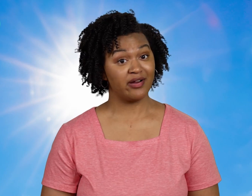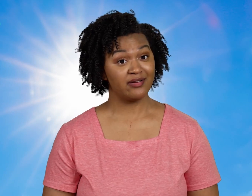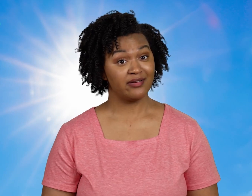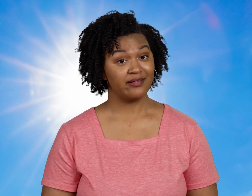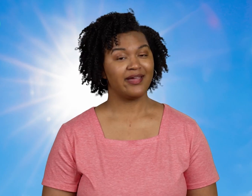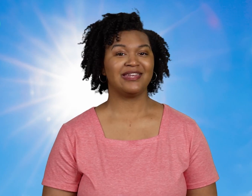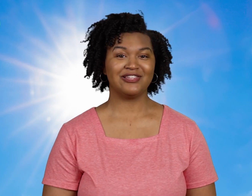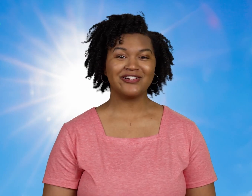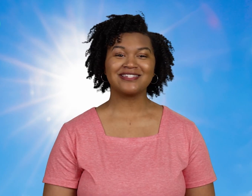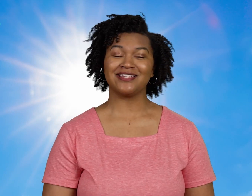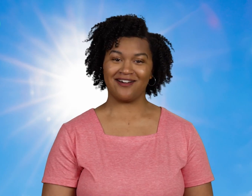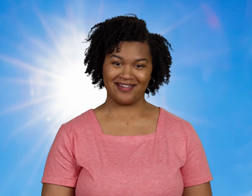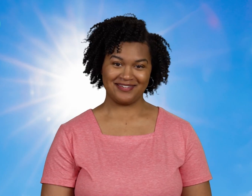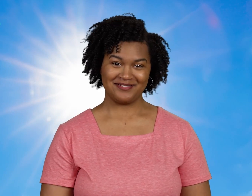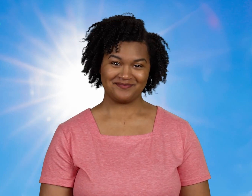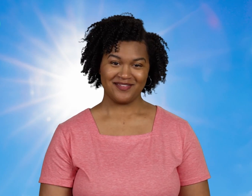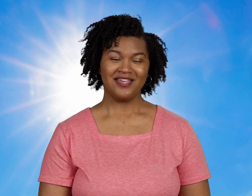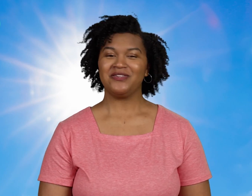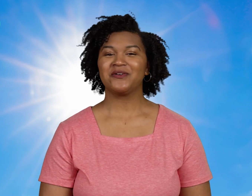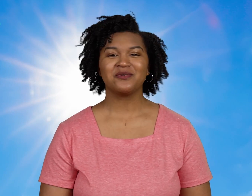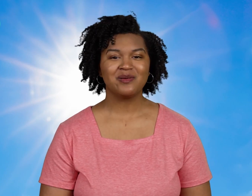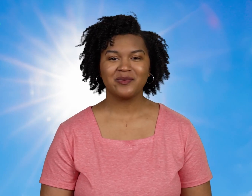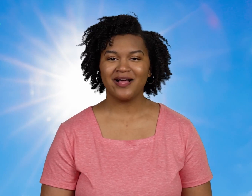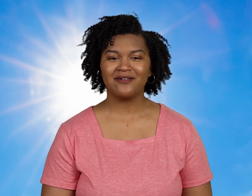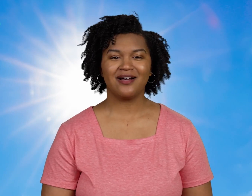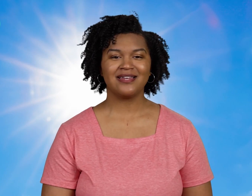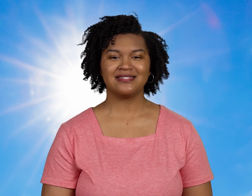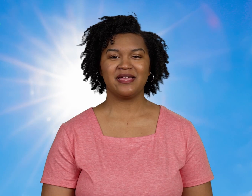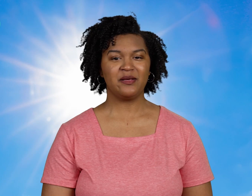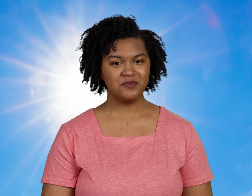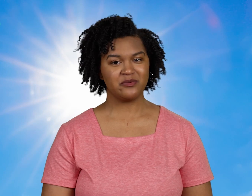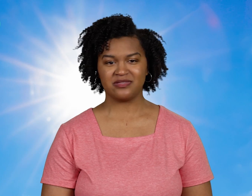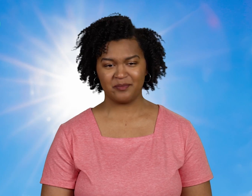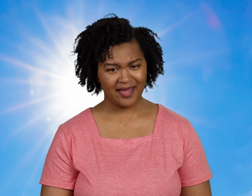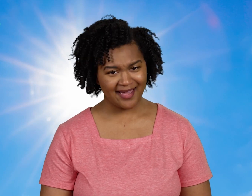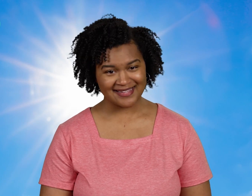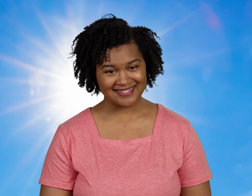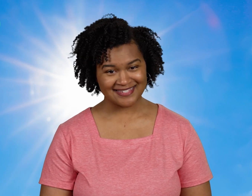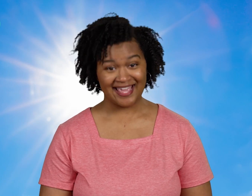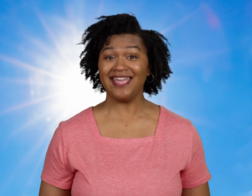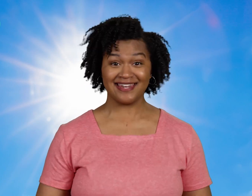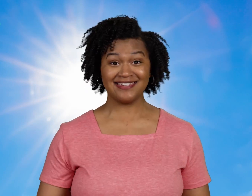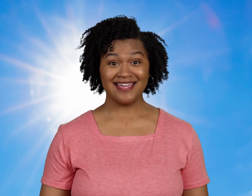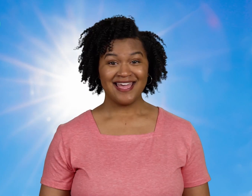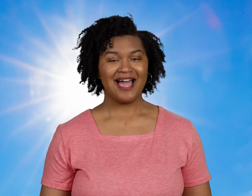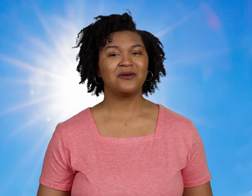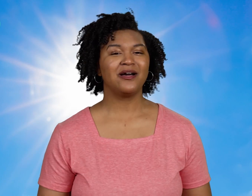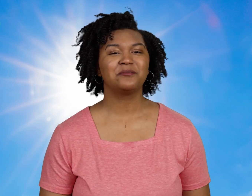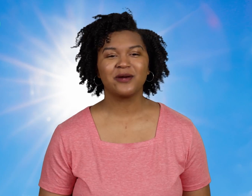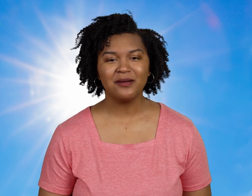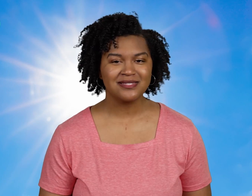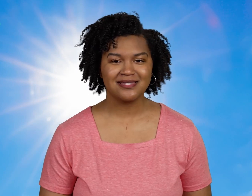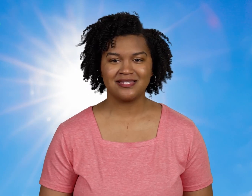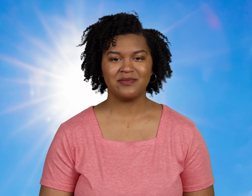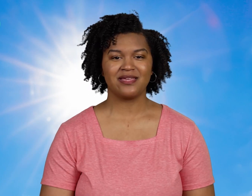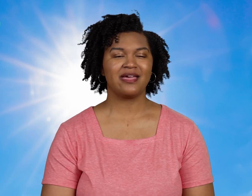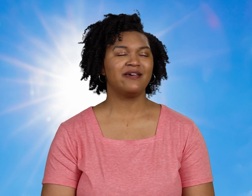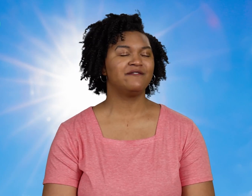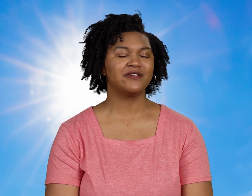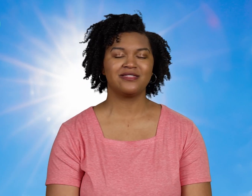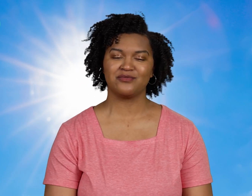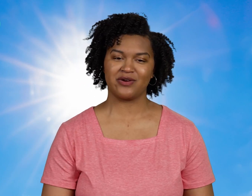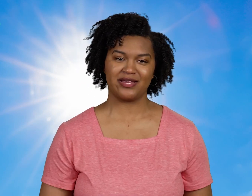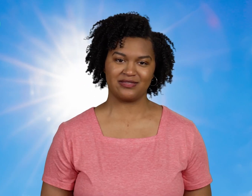they are, and look to God. You can remember how God has helped you in the past and how God promises to